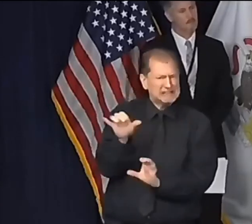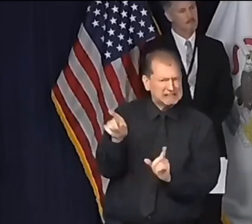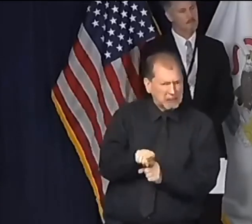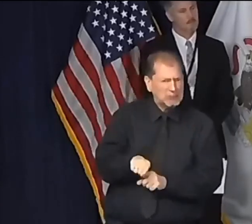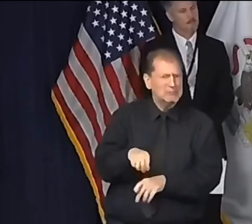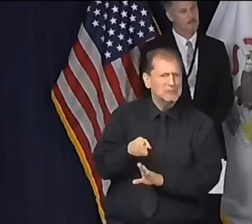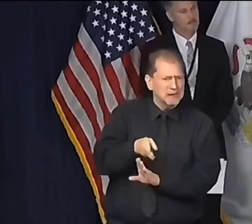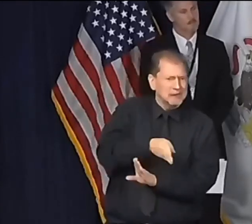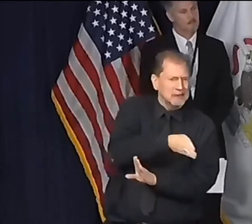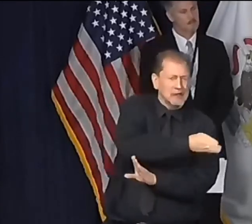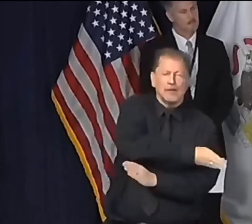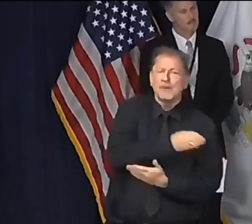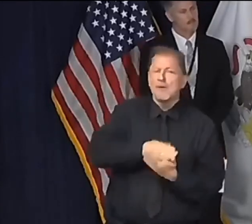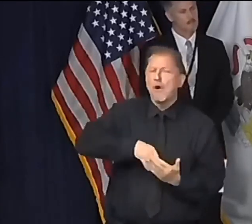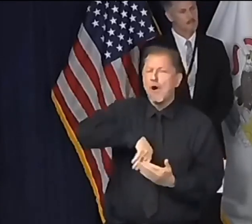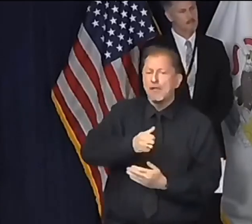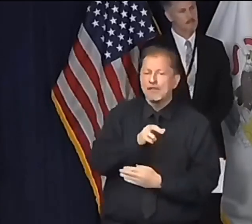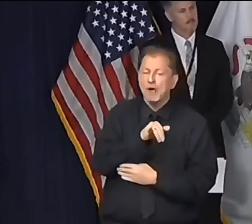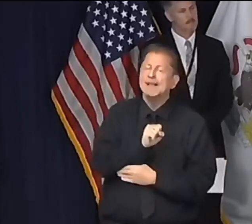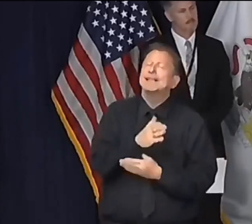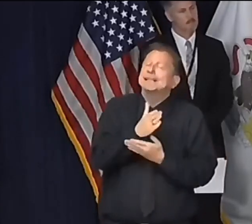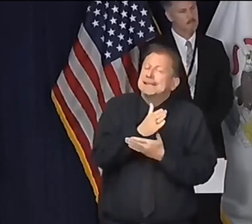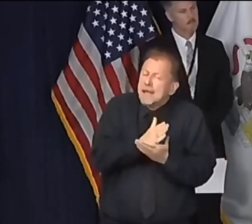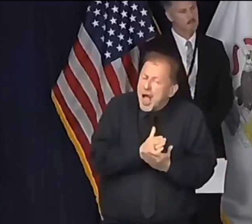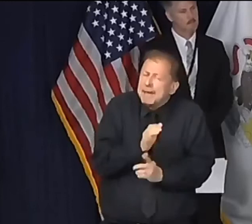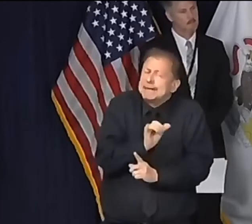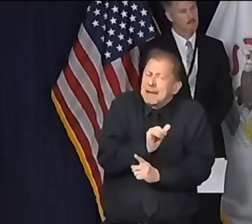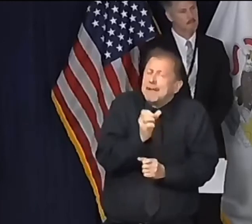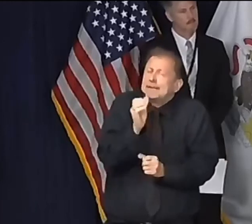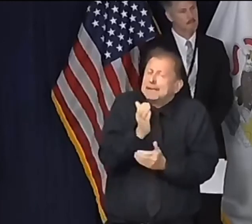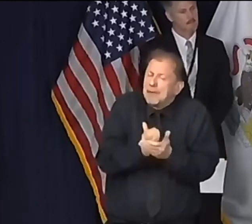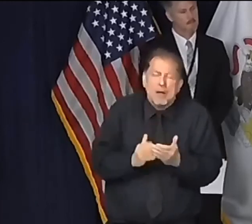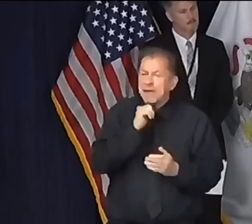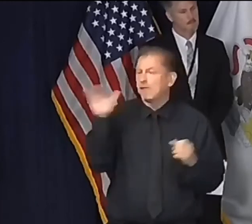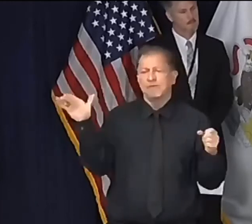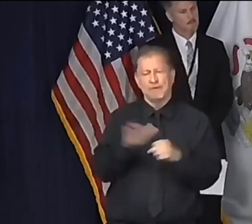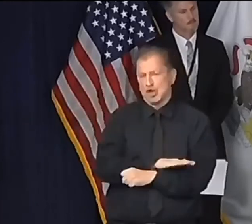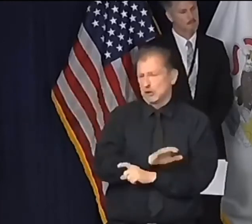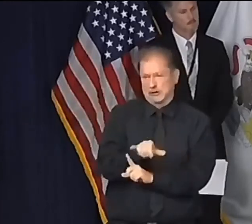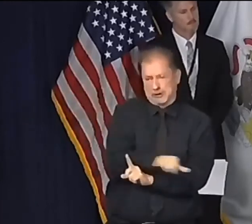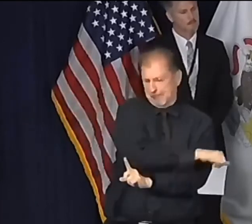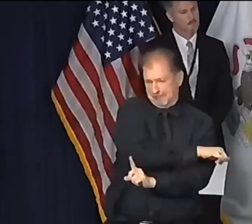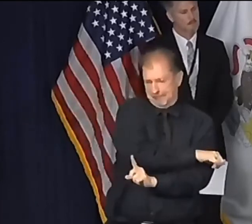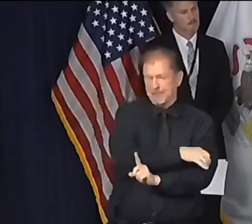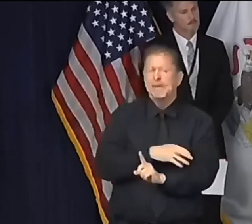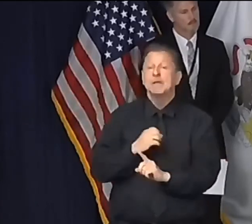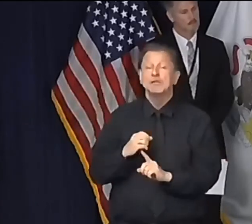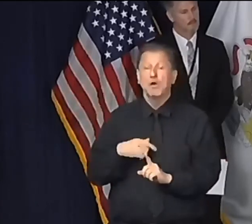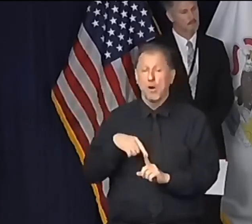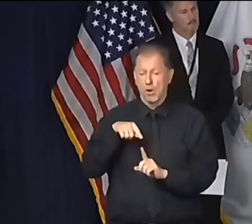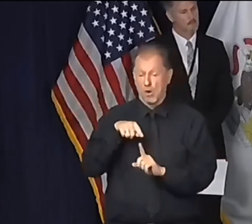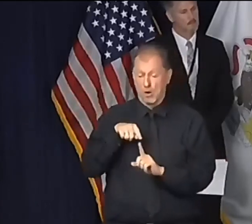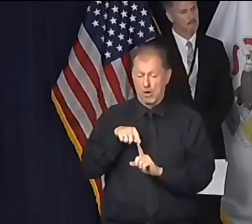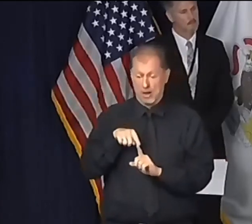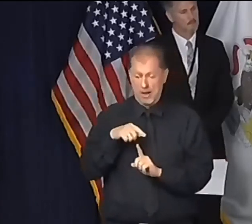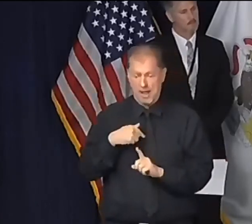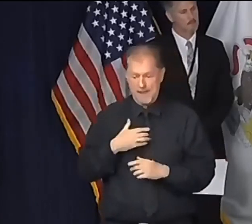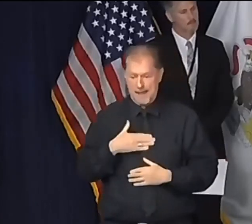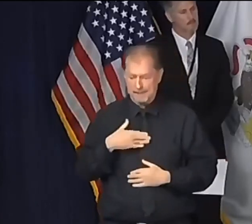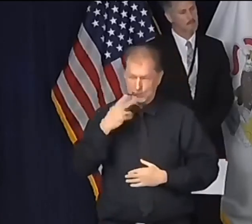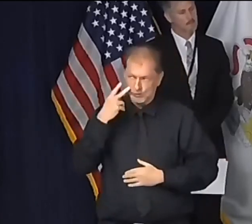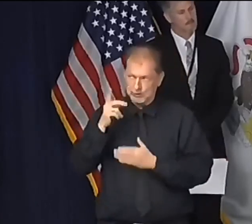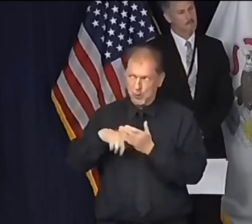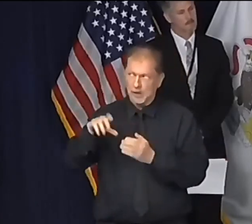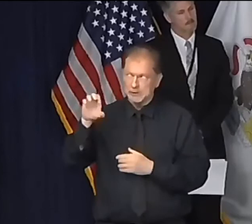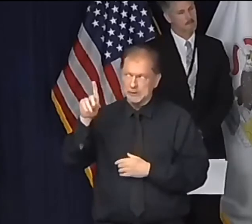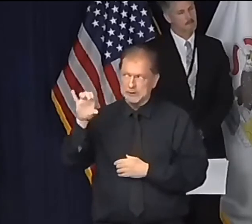past from similar viruses is appropriate, but as we get more information, that can change. And so I'm happy to look at the guidance and